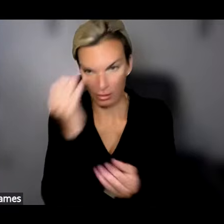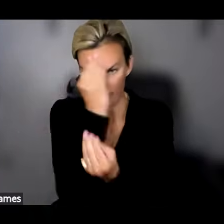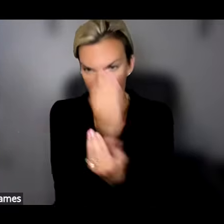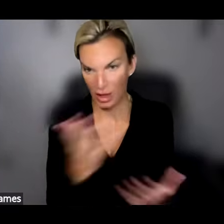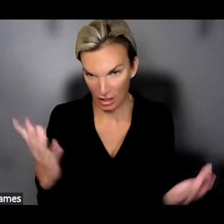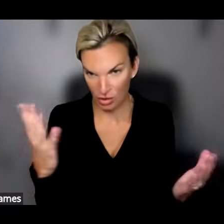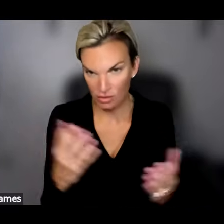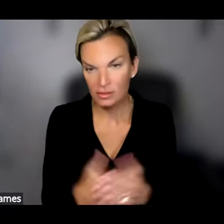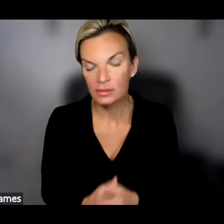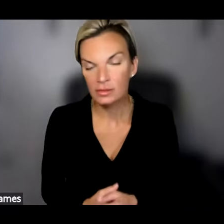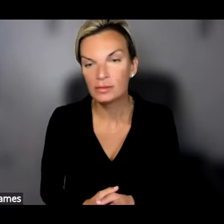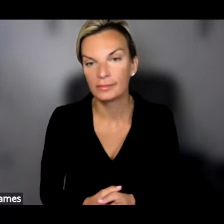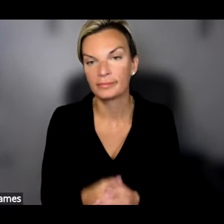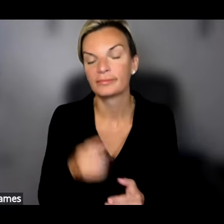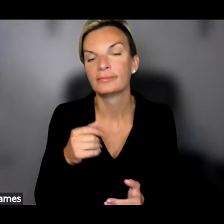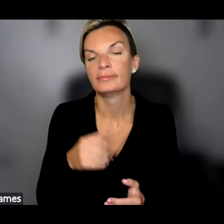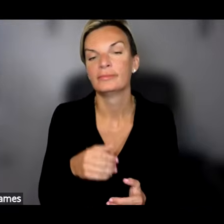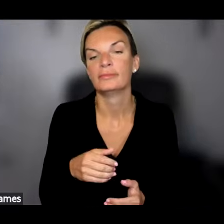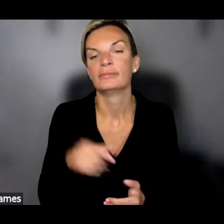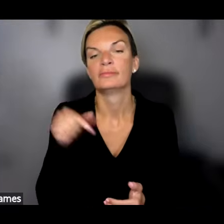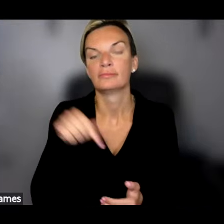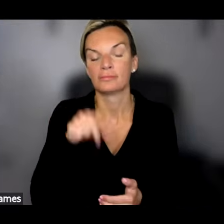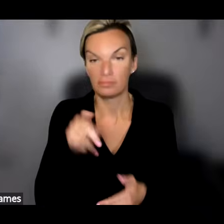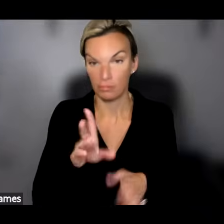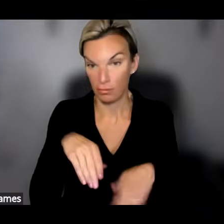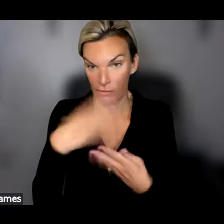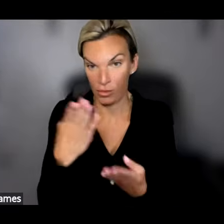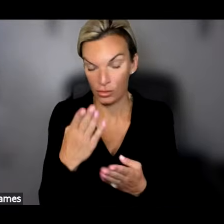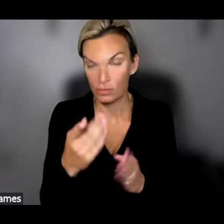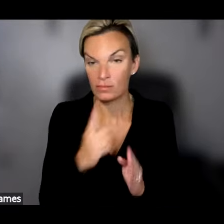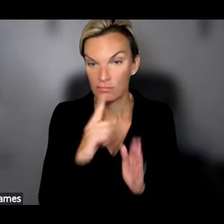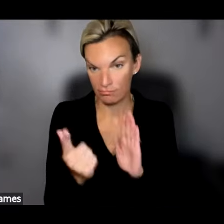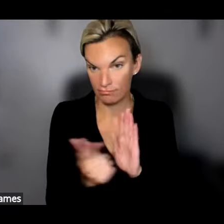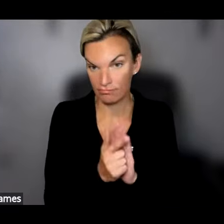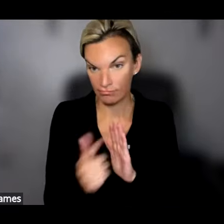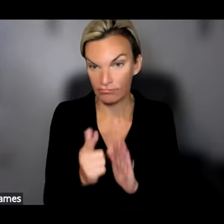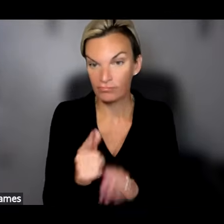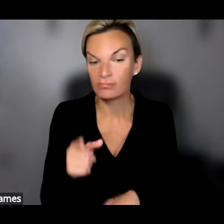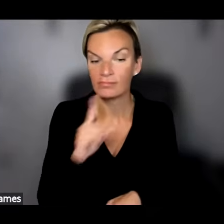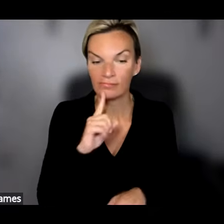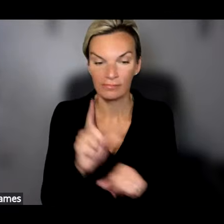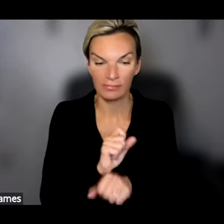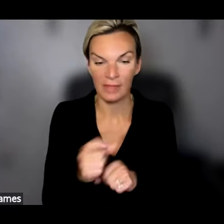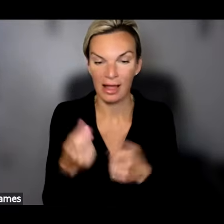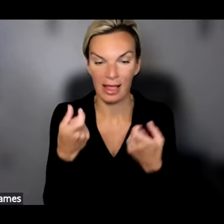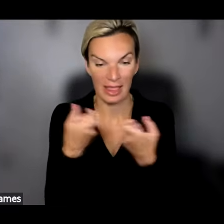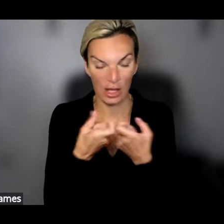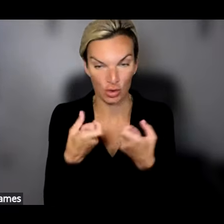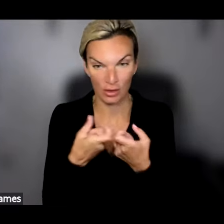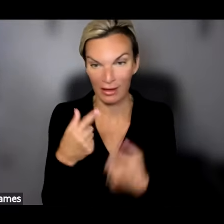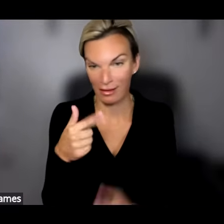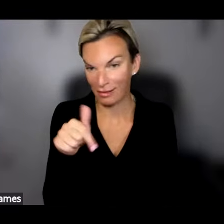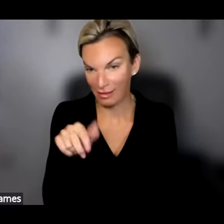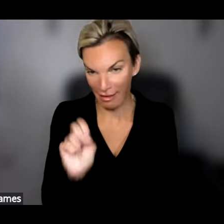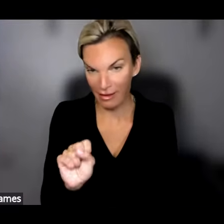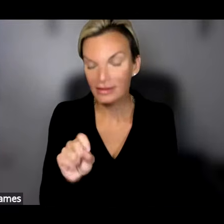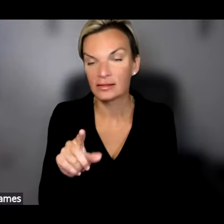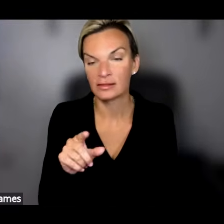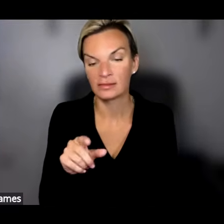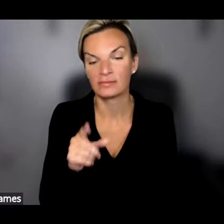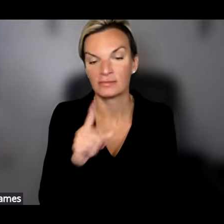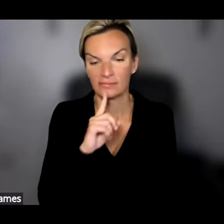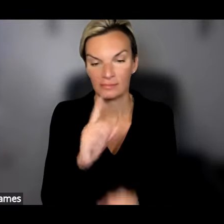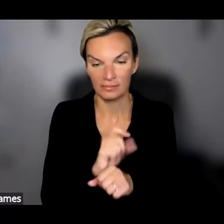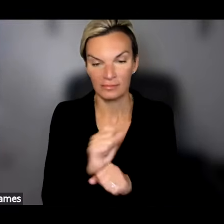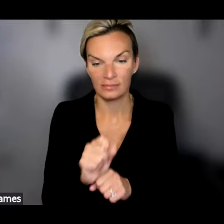is, the proposal would prohibit regulated electric and gas utilities, contractors with over $250,000 annually in